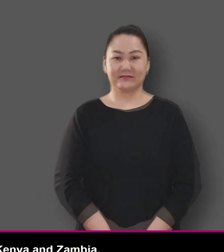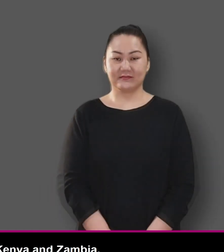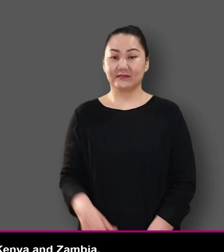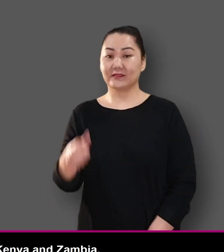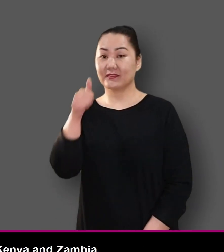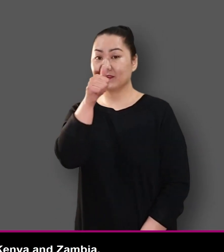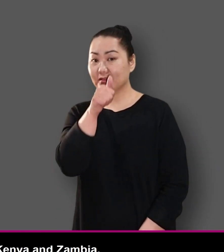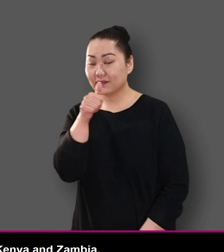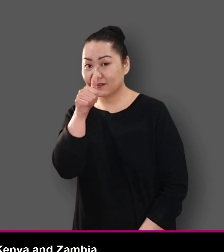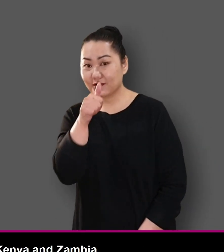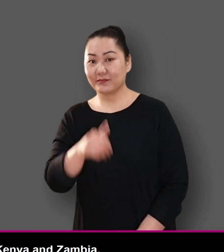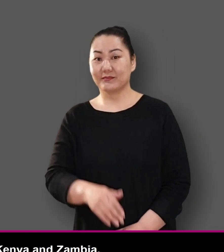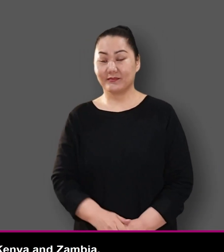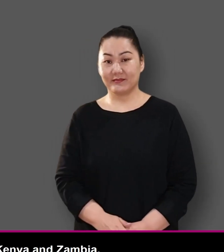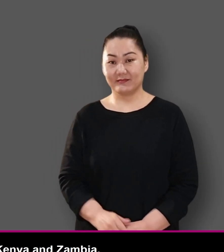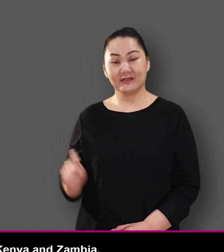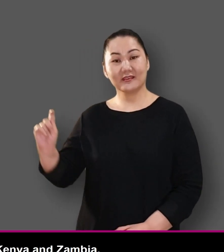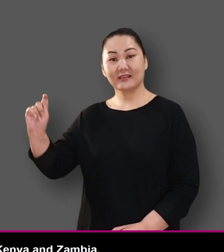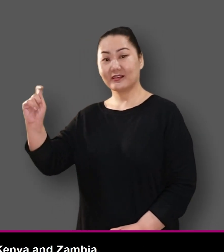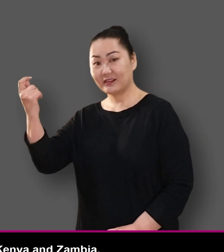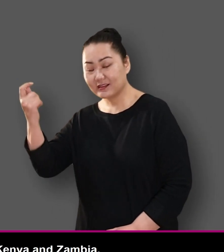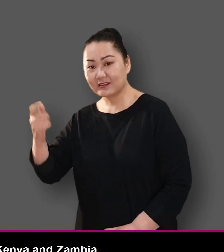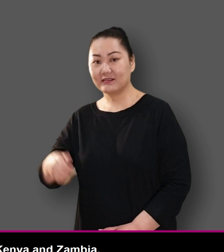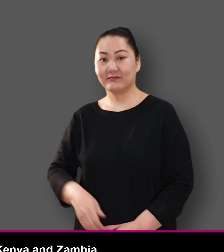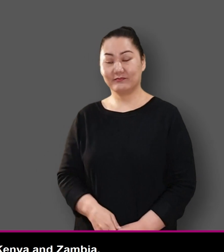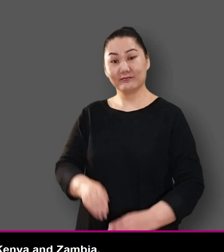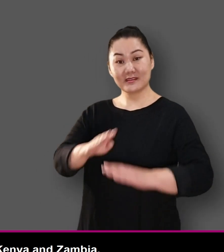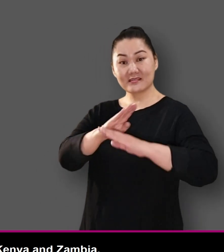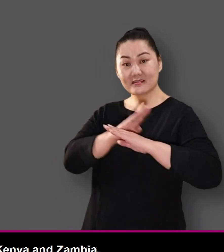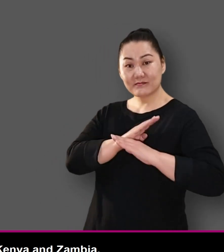In Ethiopia, Kenya, and Zambia,